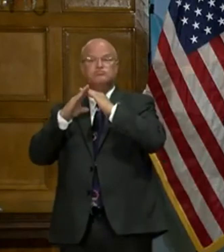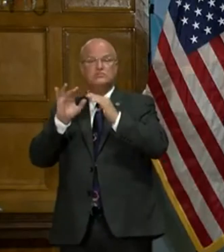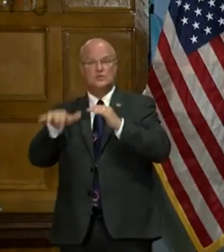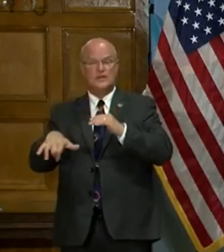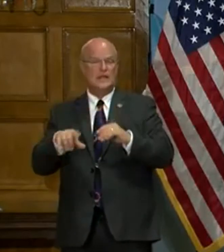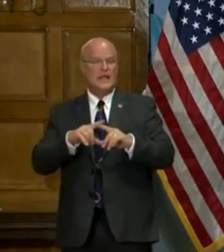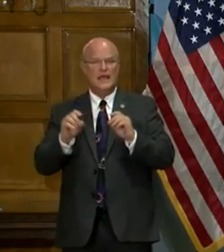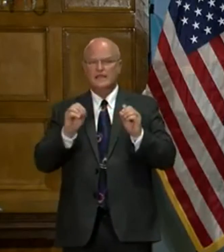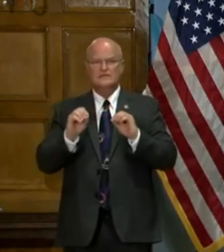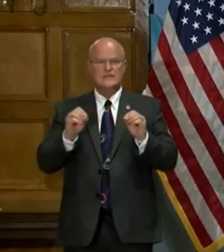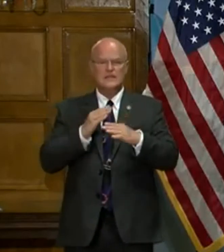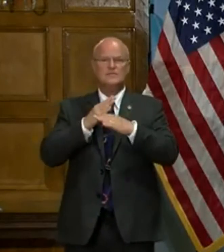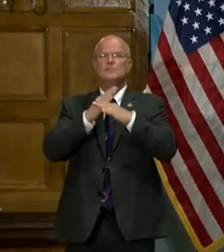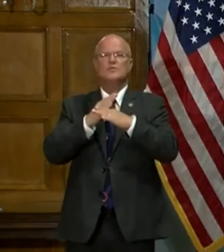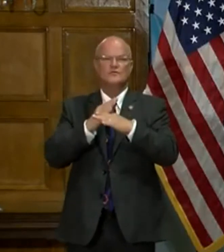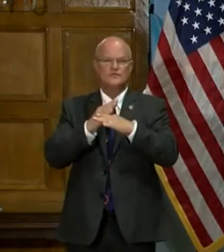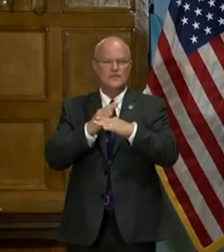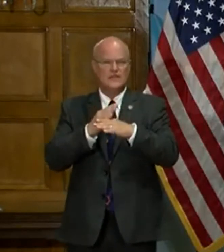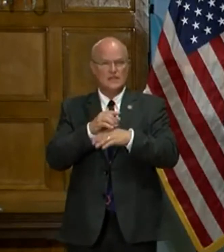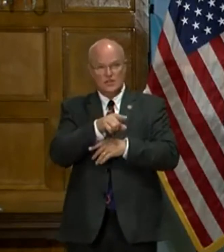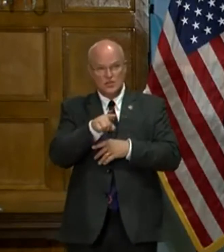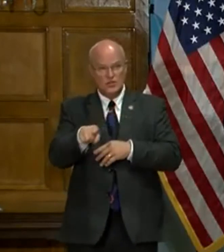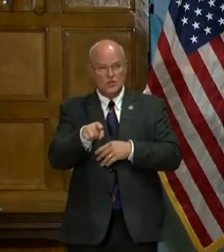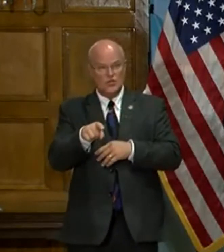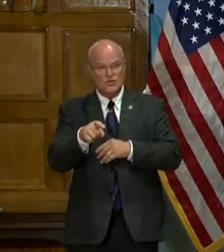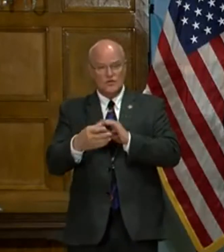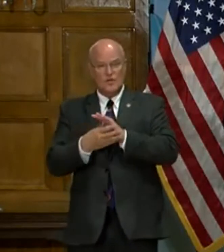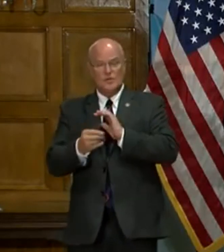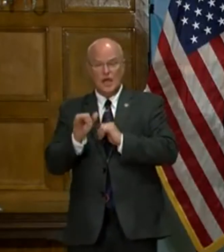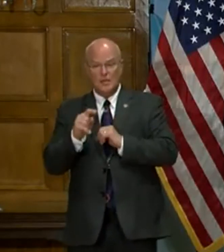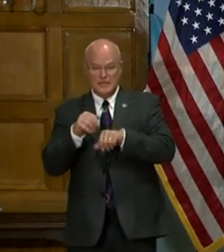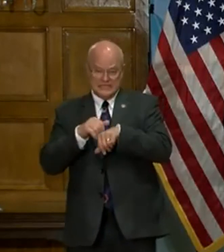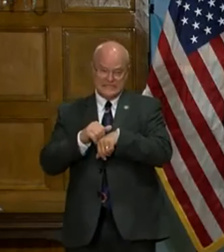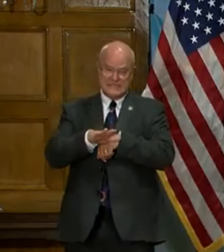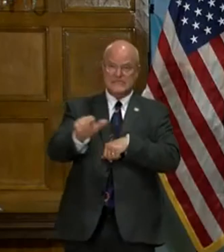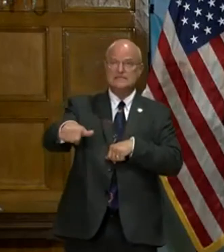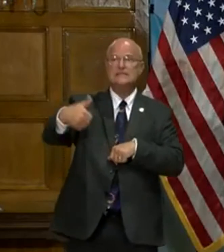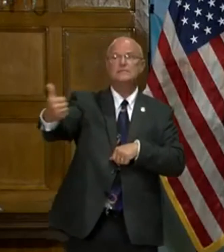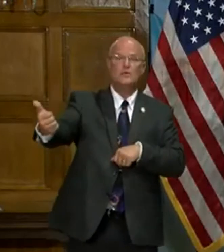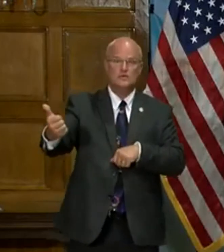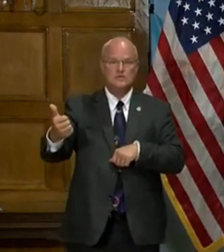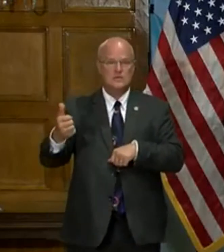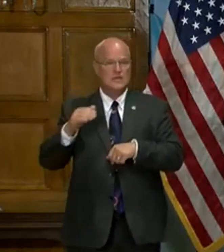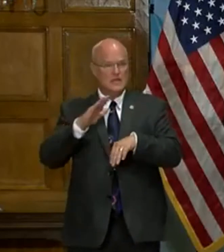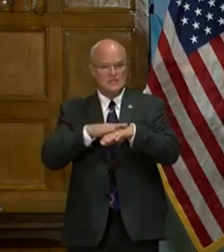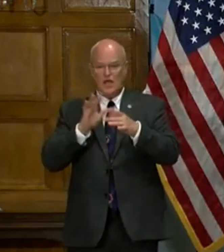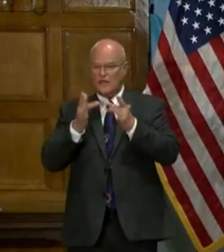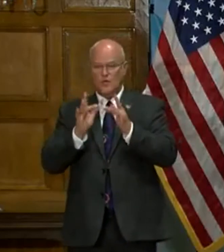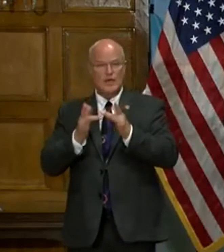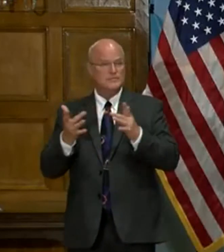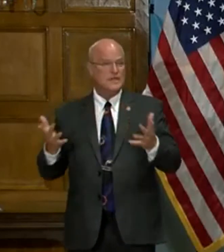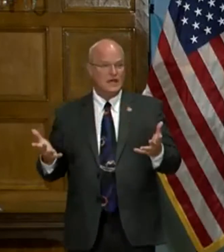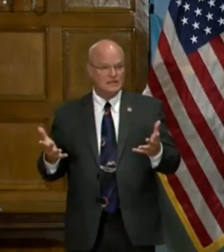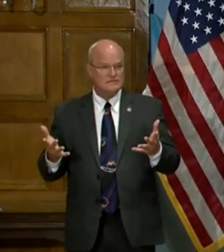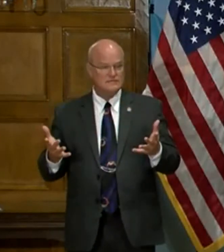so, and there's nothing preventing you from copying it, sending it to someone. I mean, it's on the